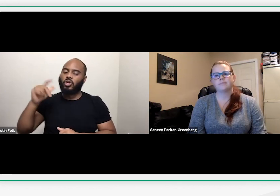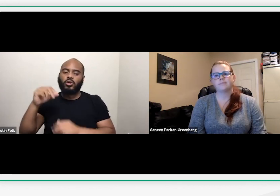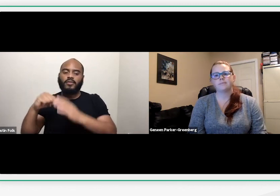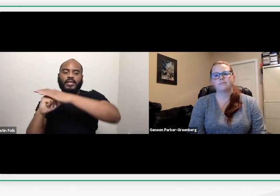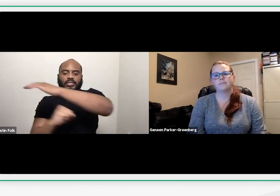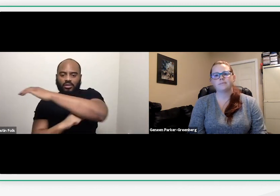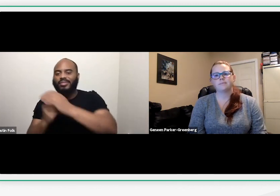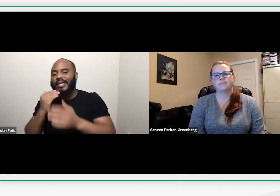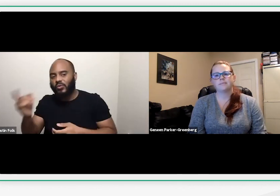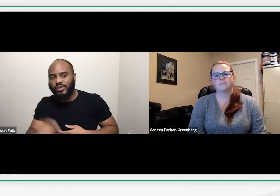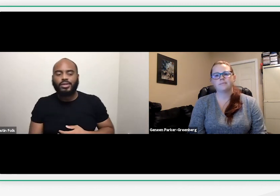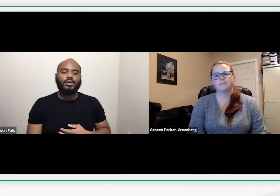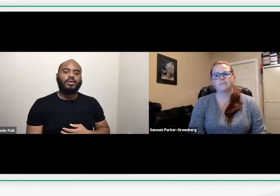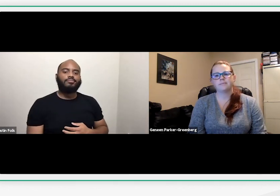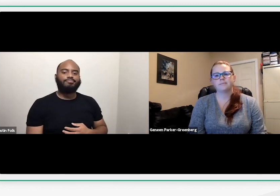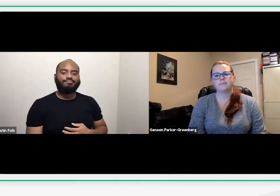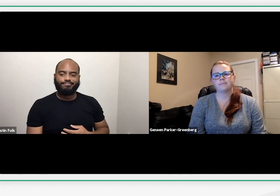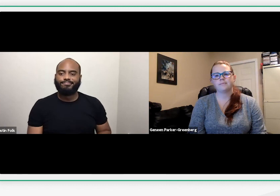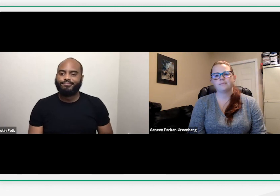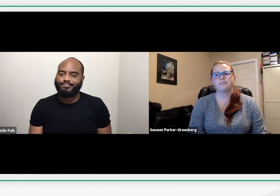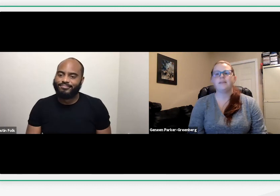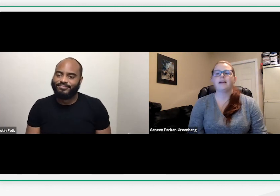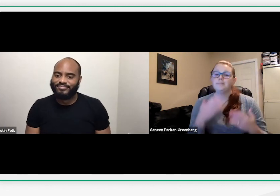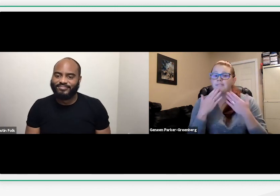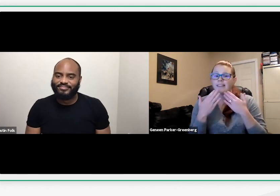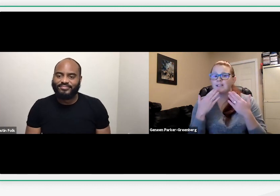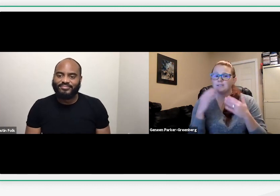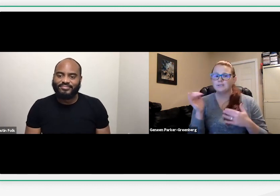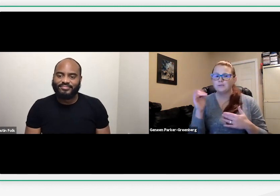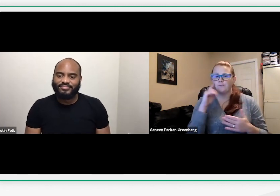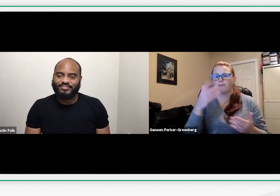and the Wells Fargo Foundation.